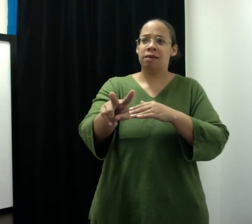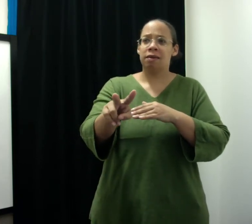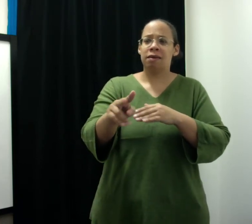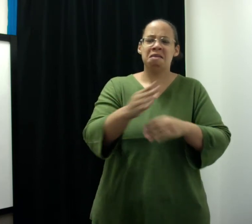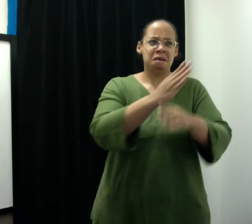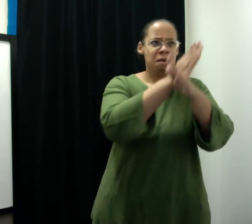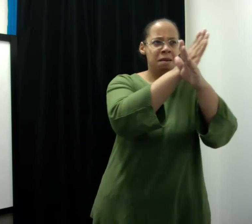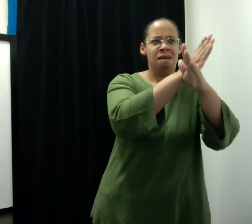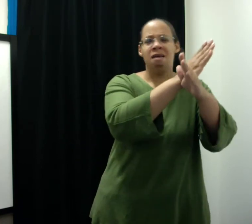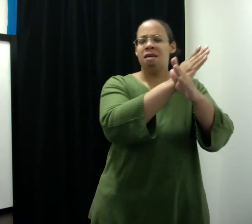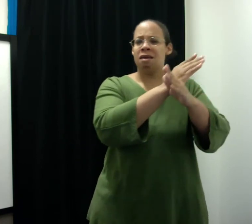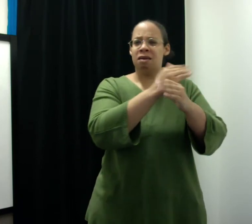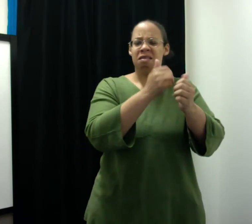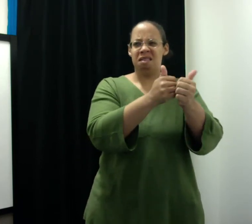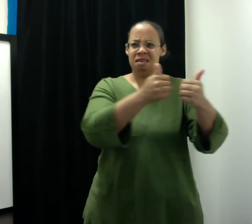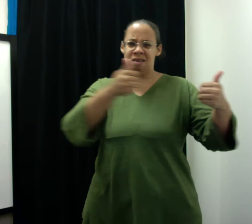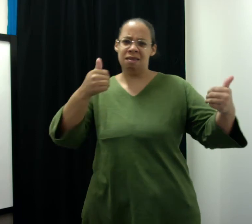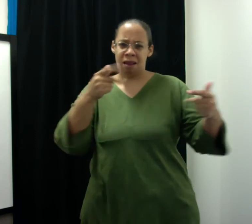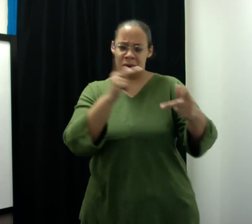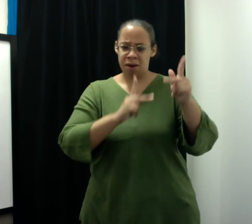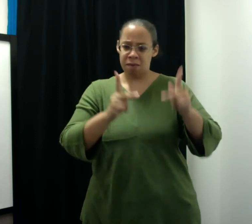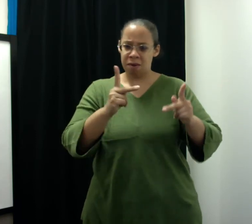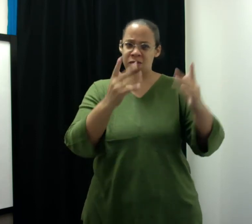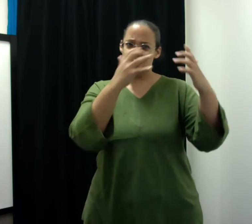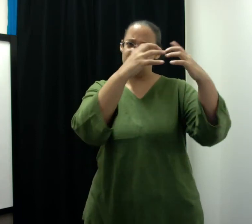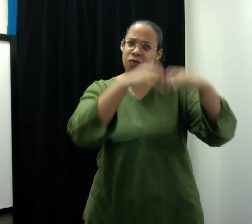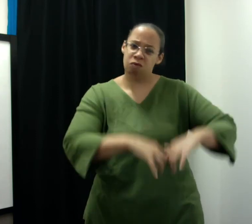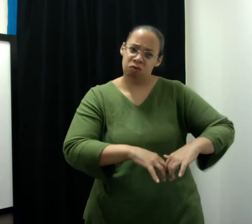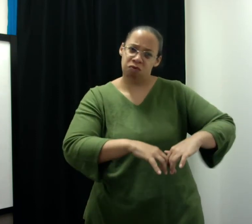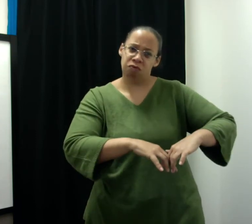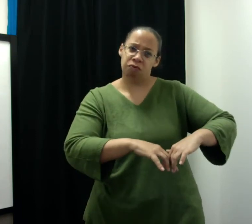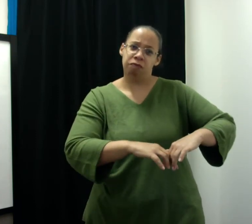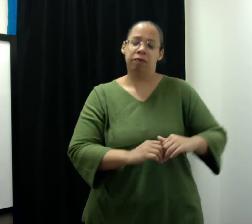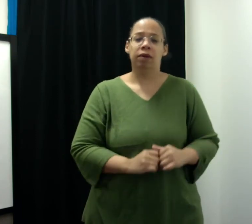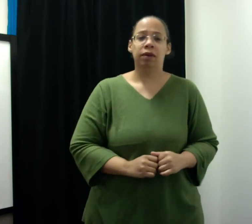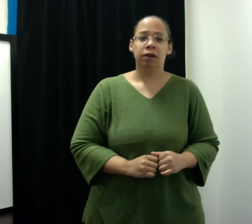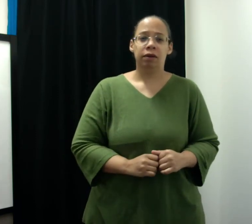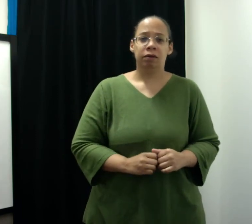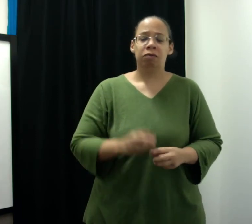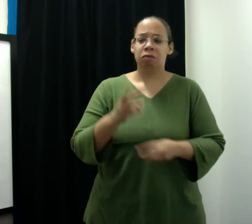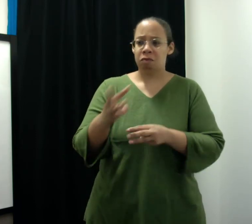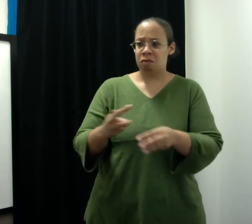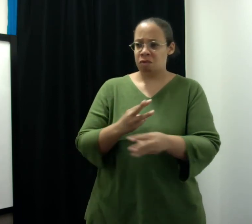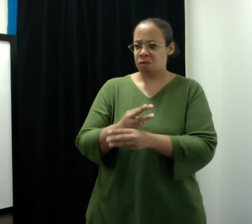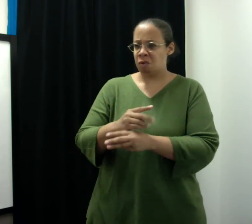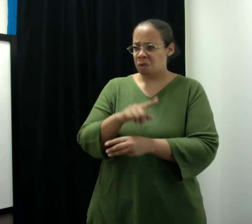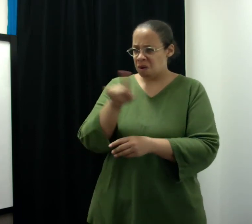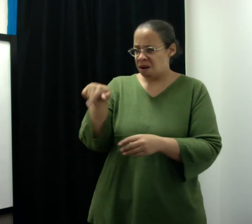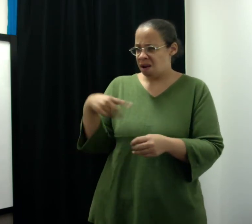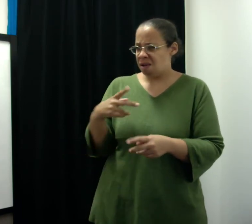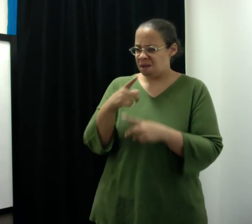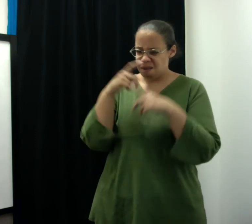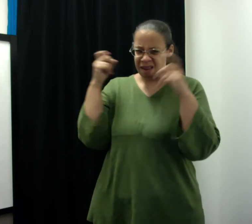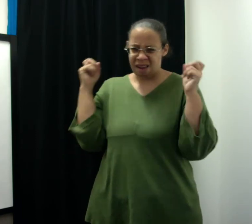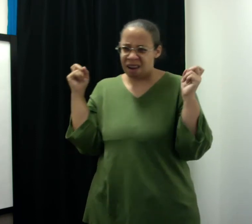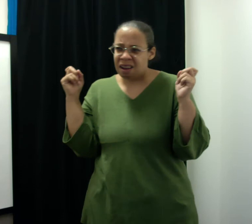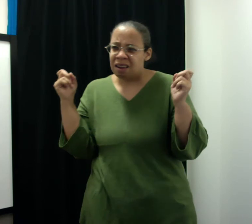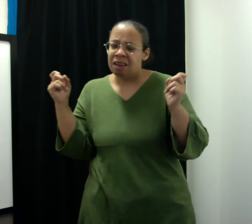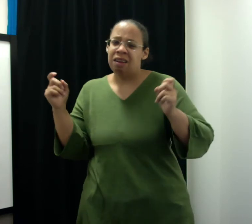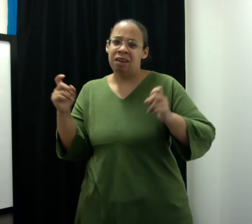tumbling down. So no matter how ugly the world around us gets, or how many discouraging books on ISIS, the terrorist